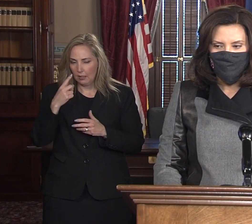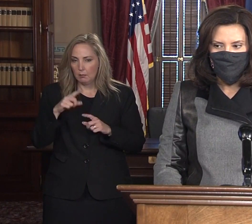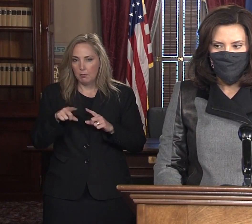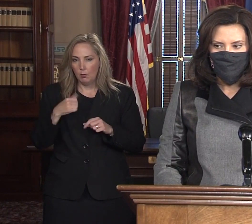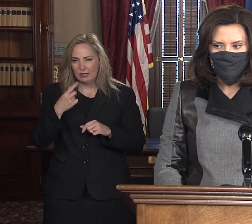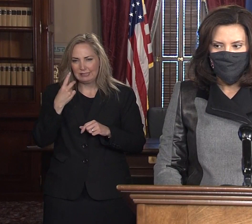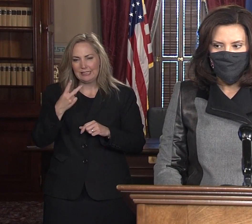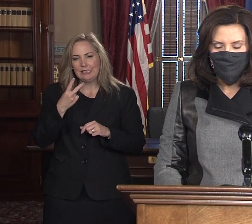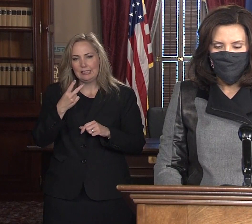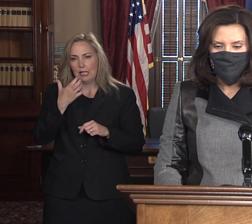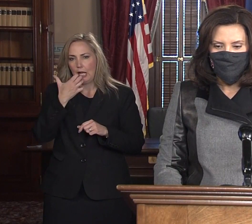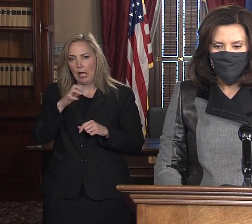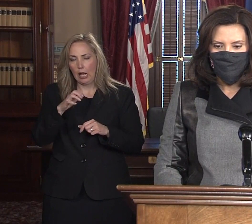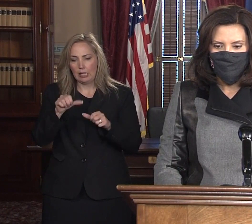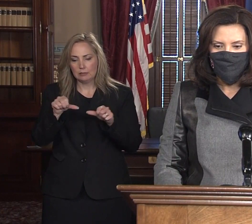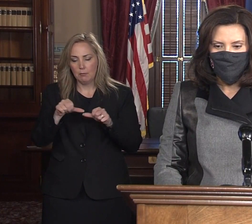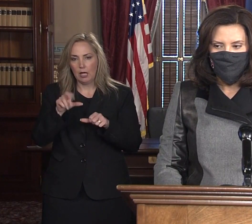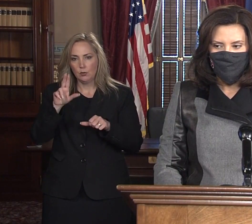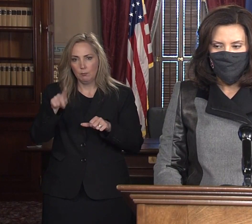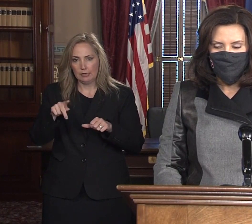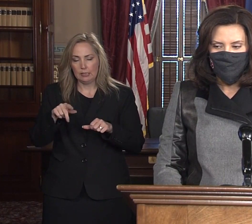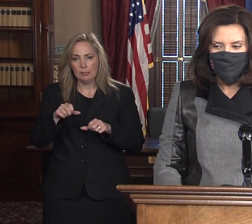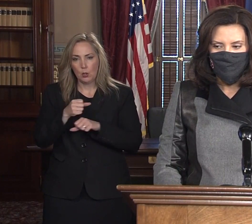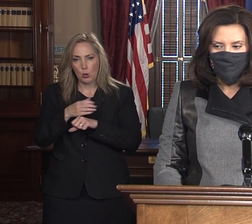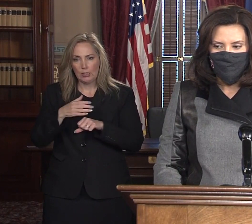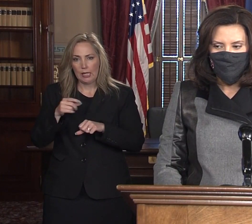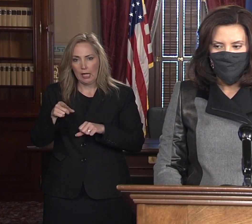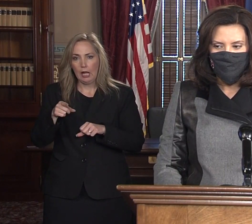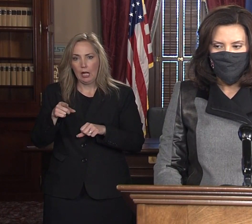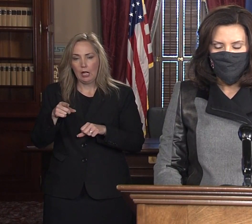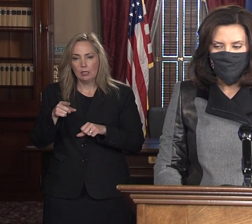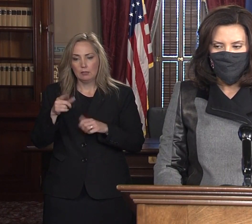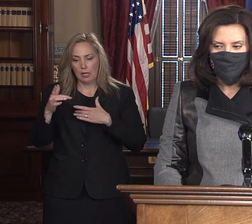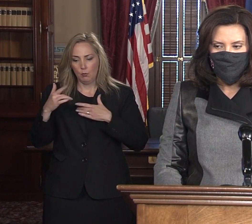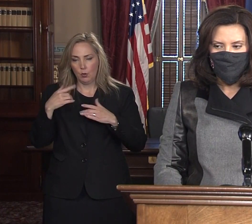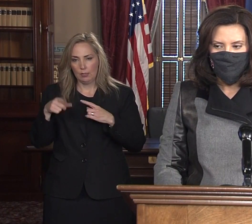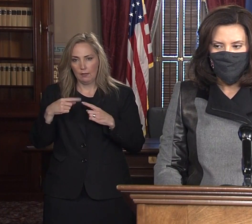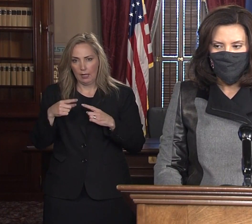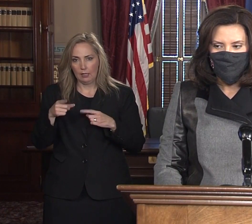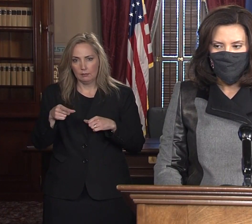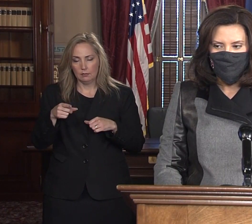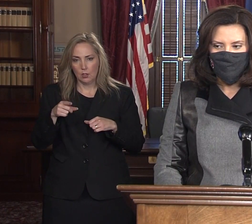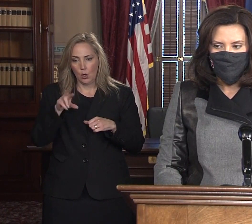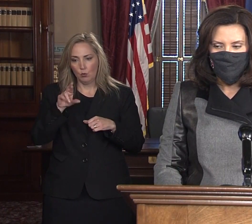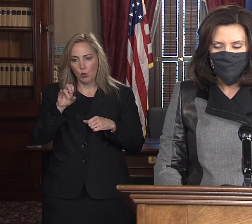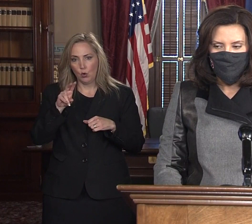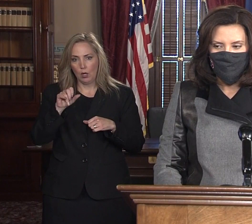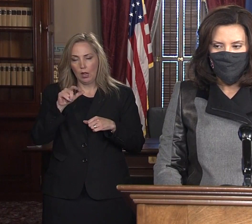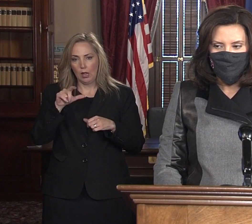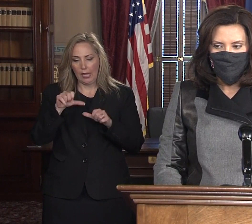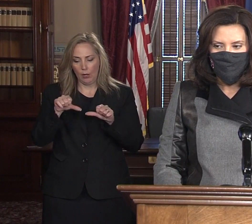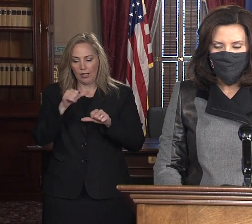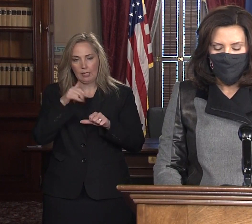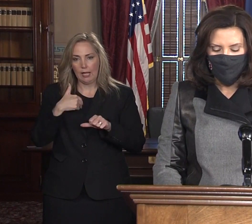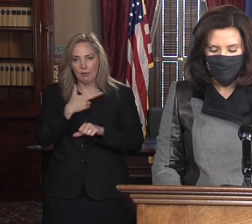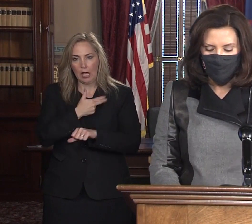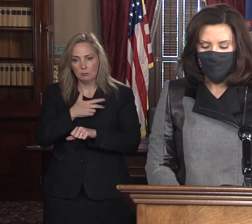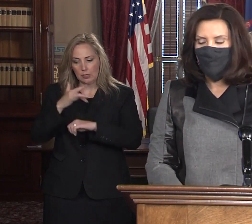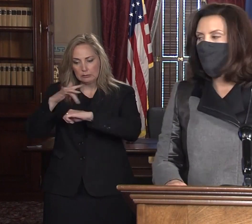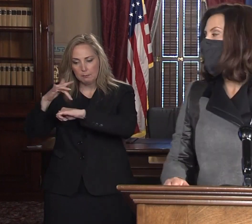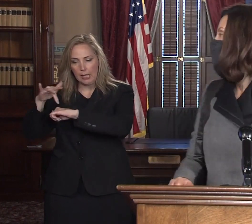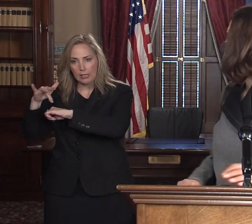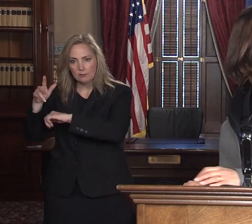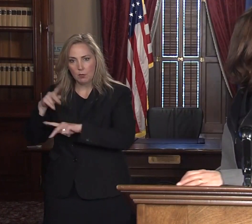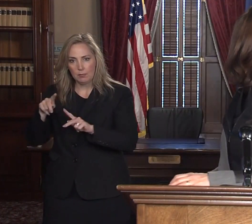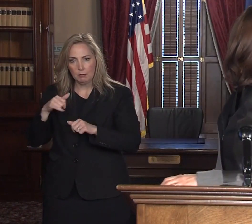hotspot in the Upper Peninsula. And early on, the big worry was the rural areas not having the hospital space. So I was just wondering if we could have an